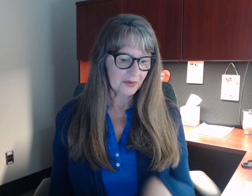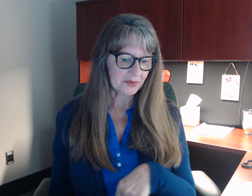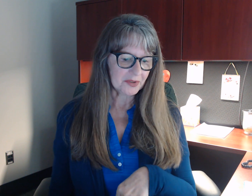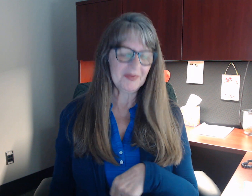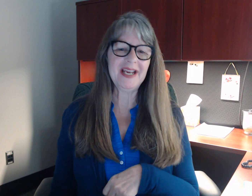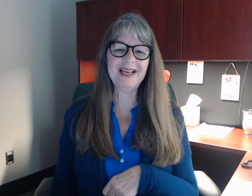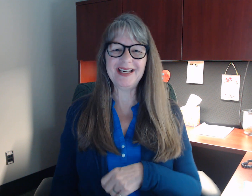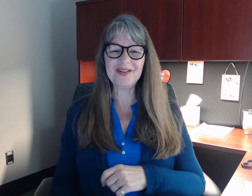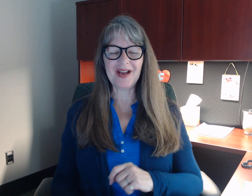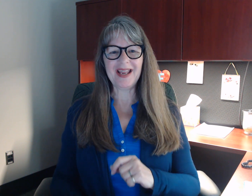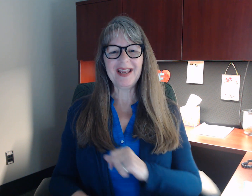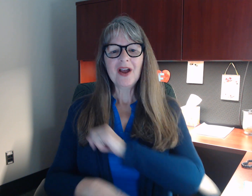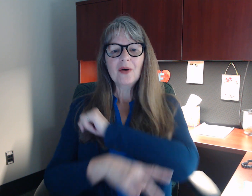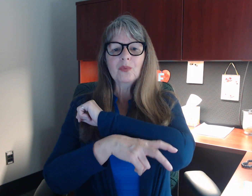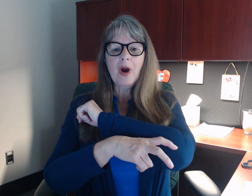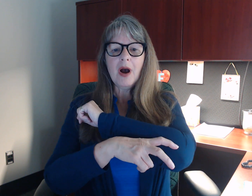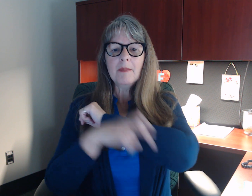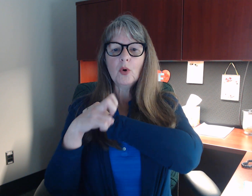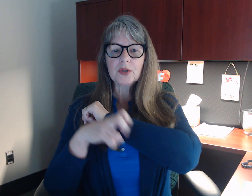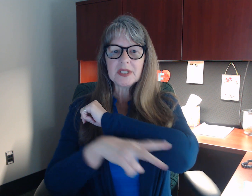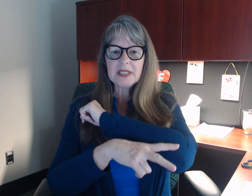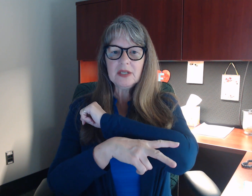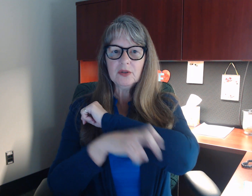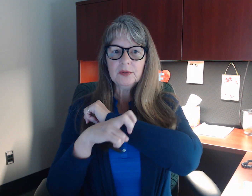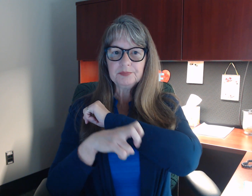cruise. Anyway, rob or steal.